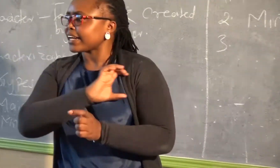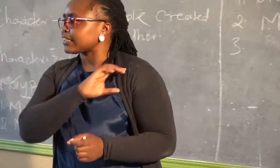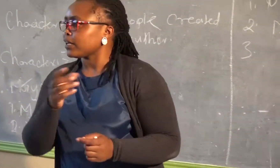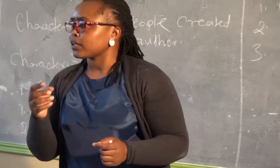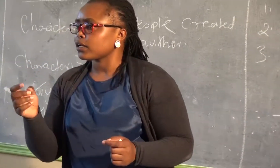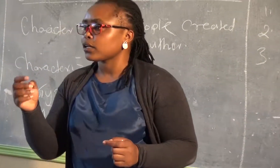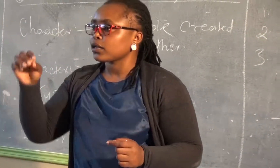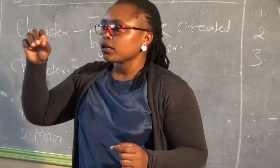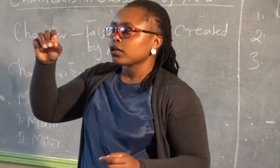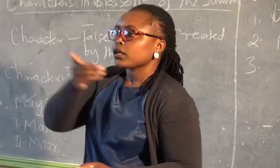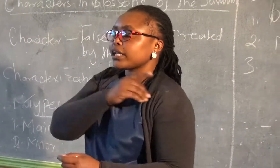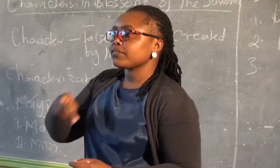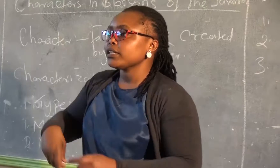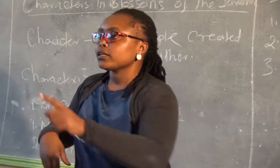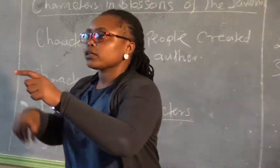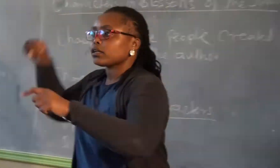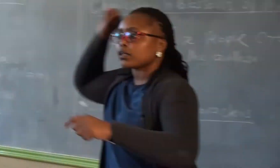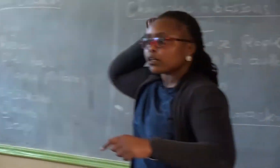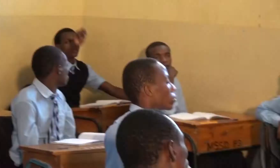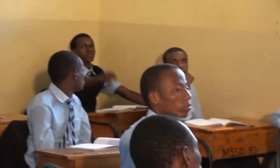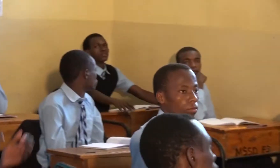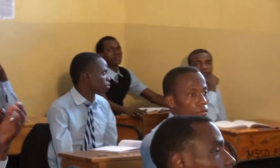character, David.